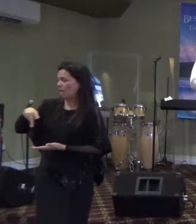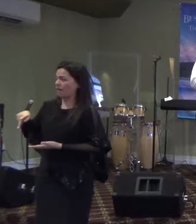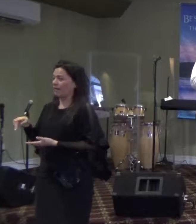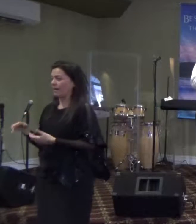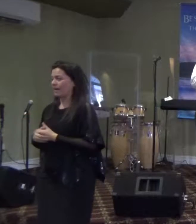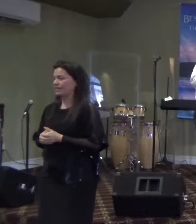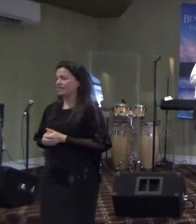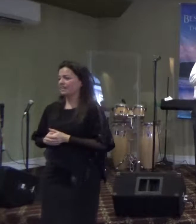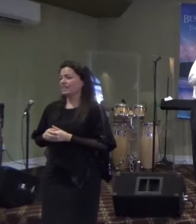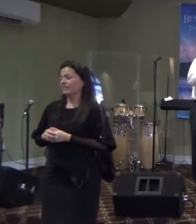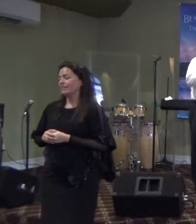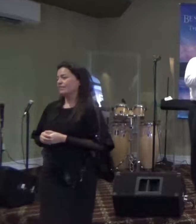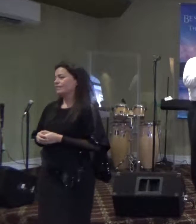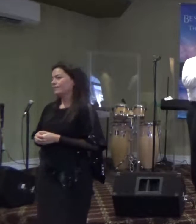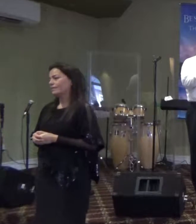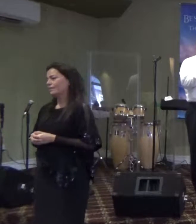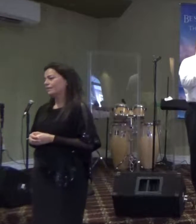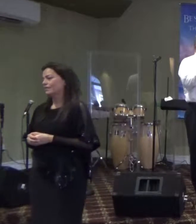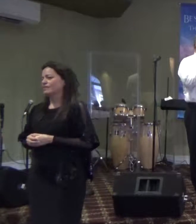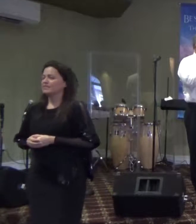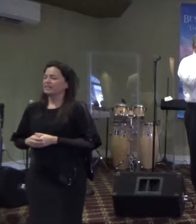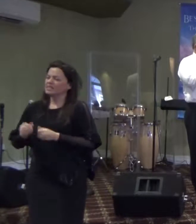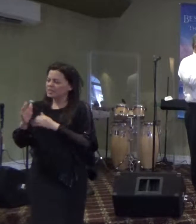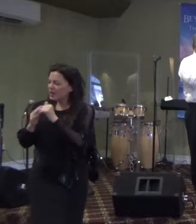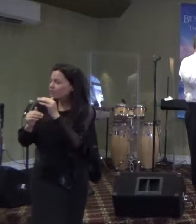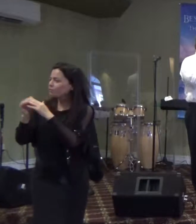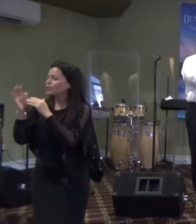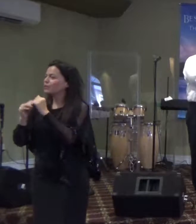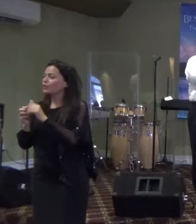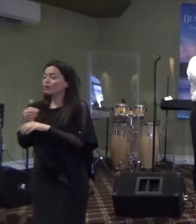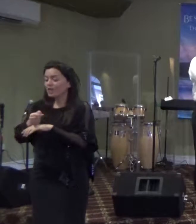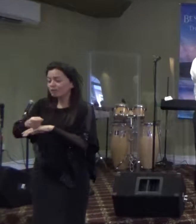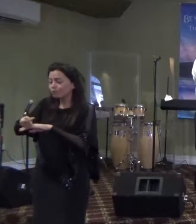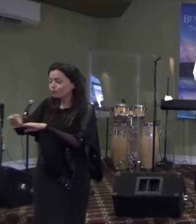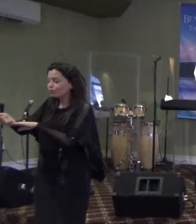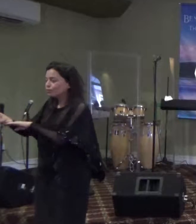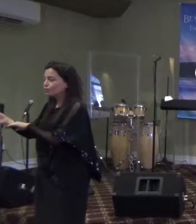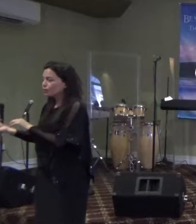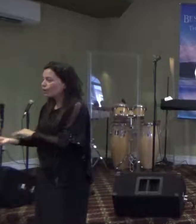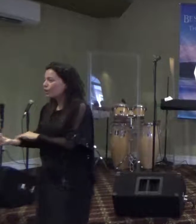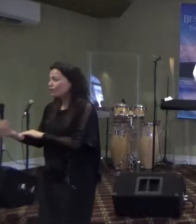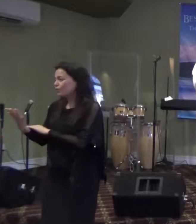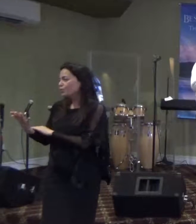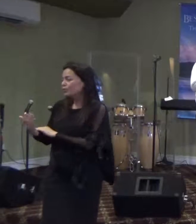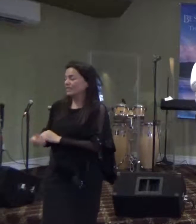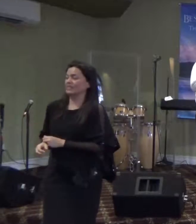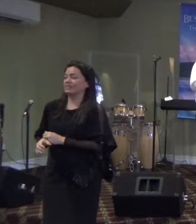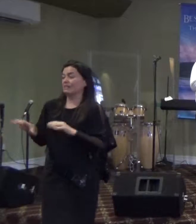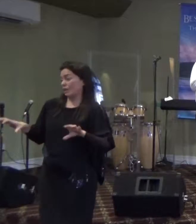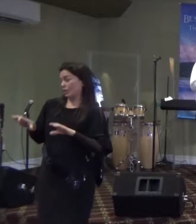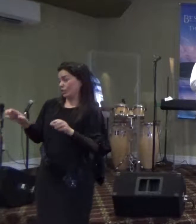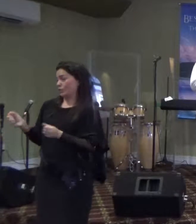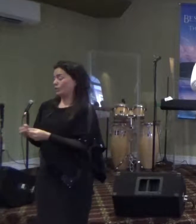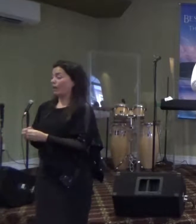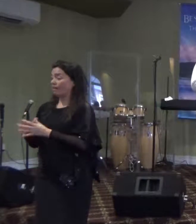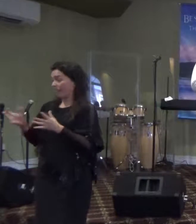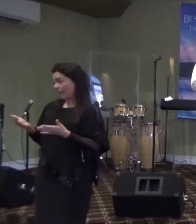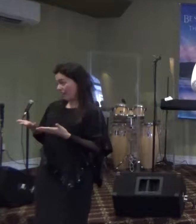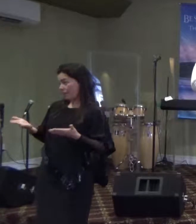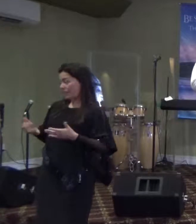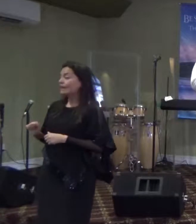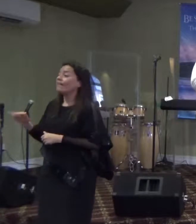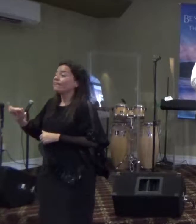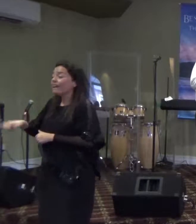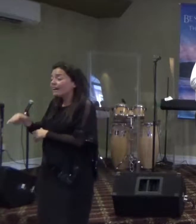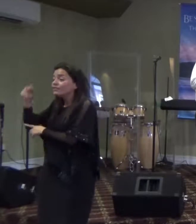compraban, vendían, plantaban y they edificaban. would eat and drink and sell and buy and build. Esa era la